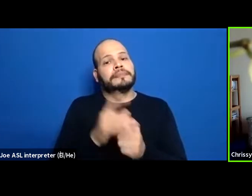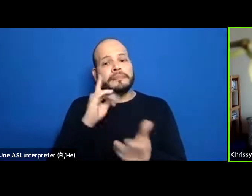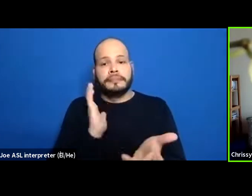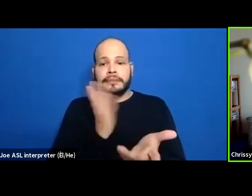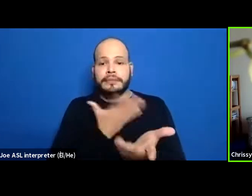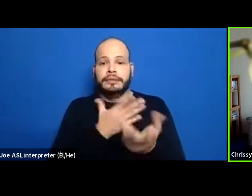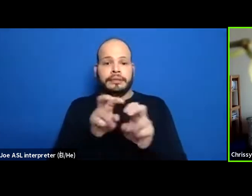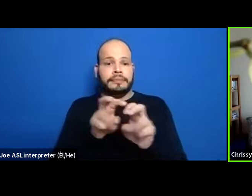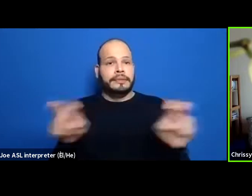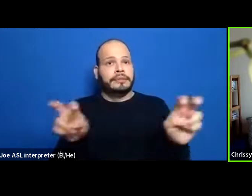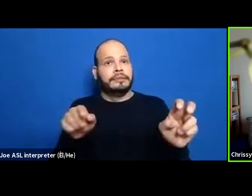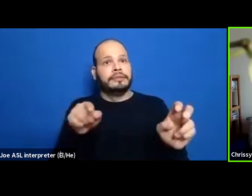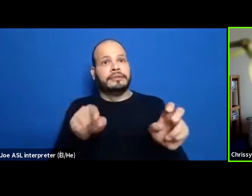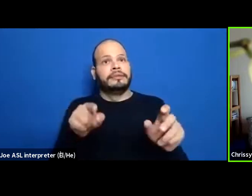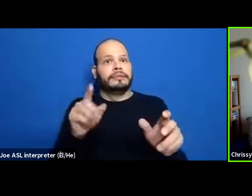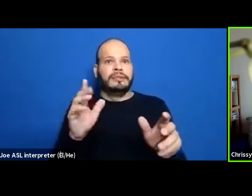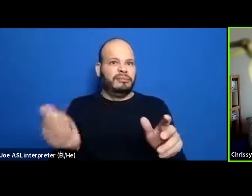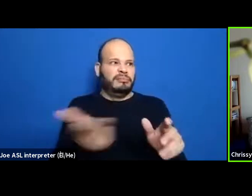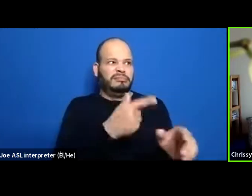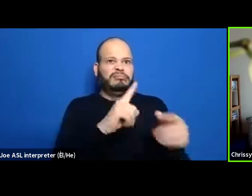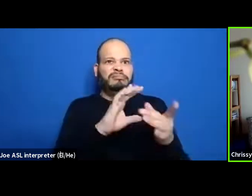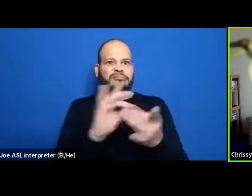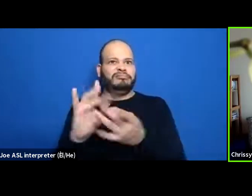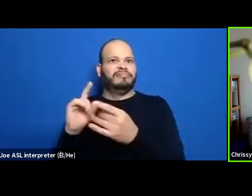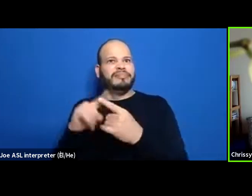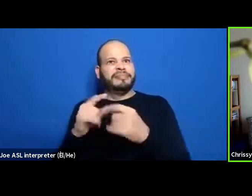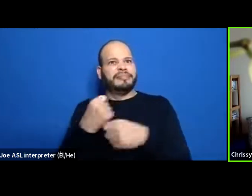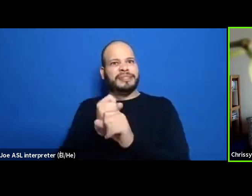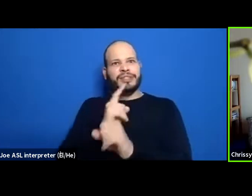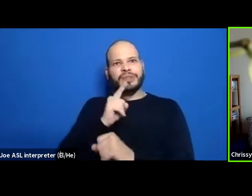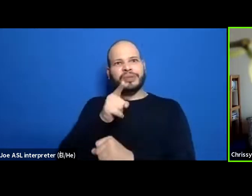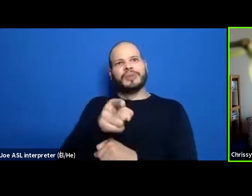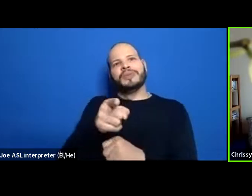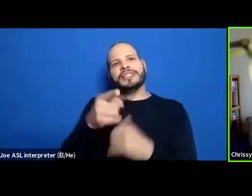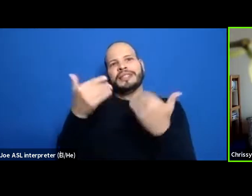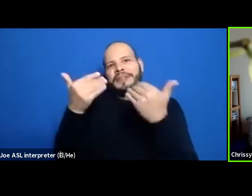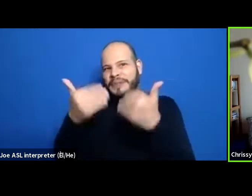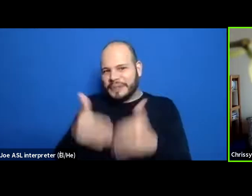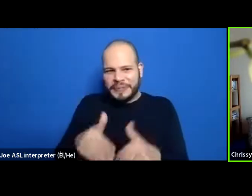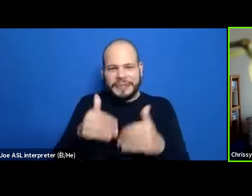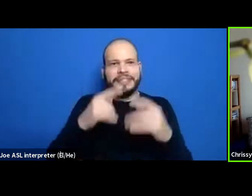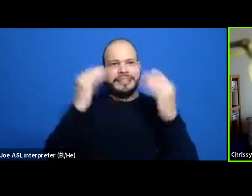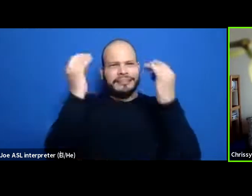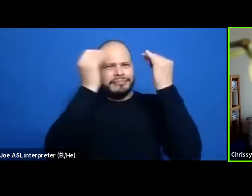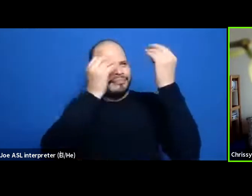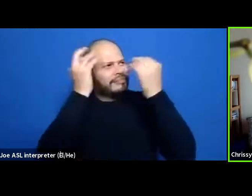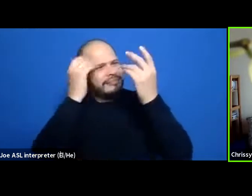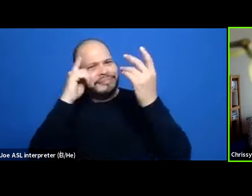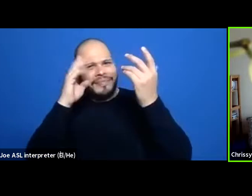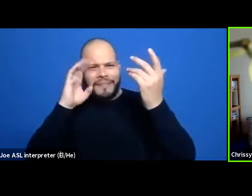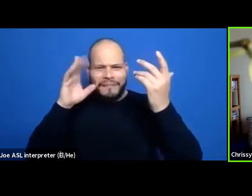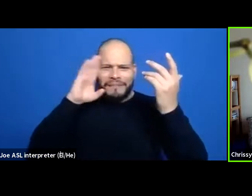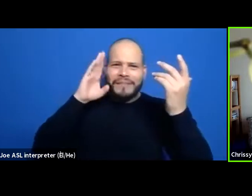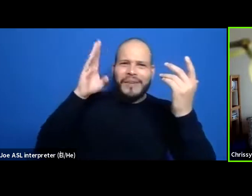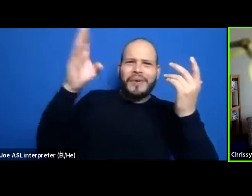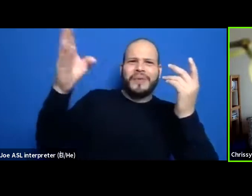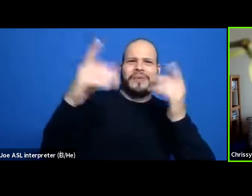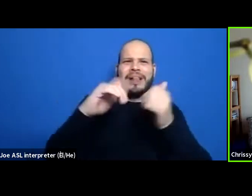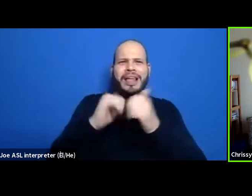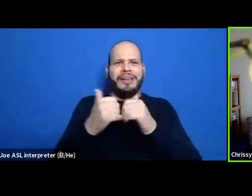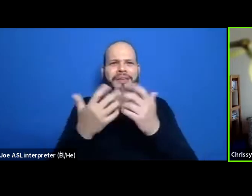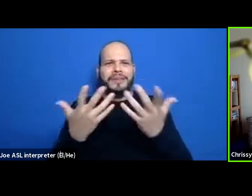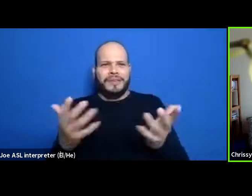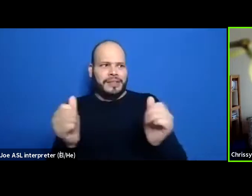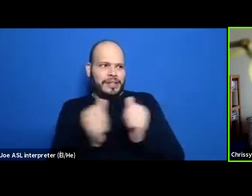between the way that collectives are being imagined with organizers, with organizing with young people